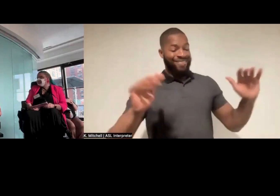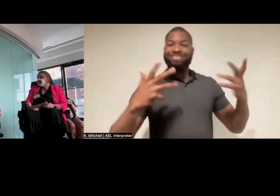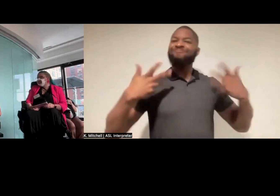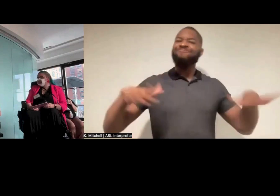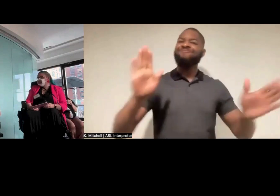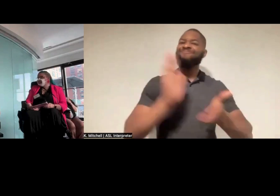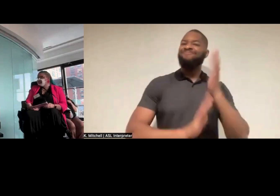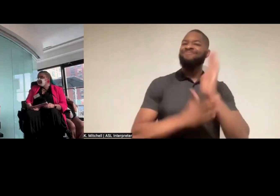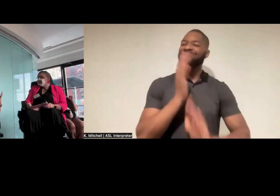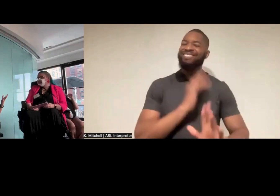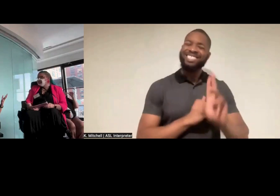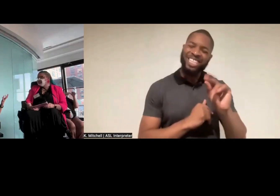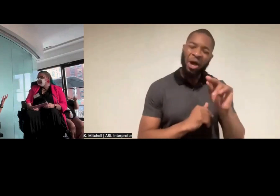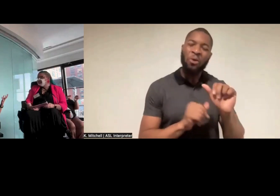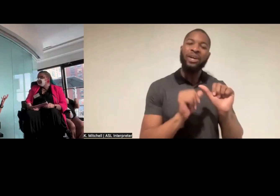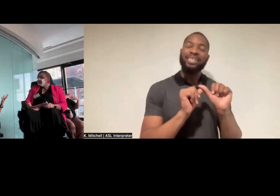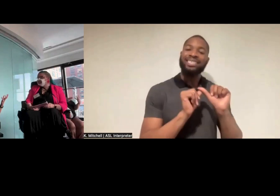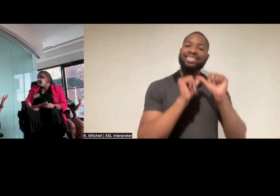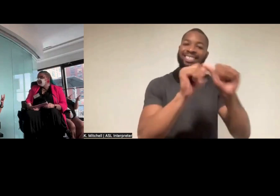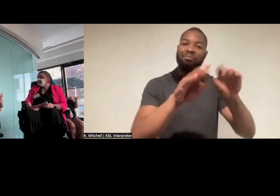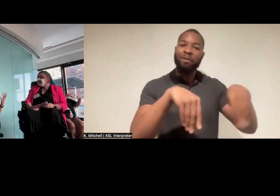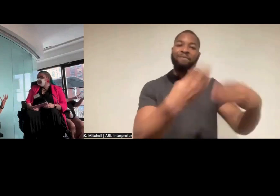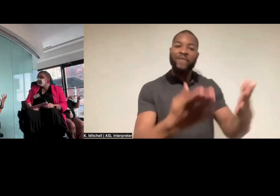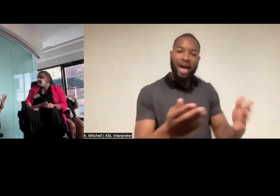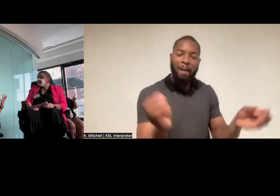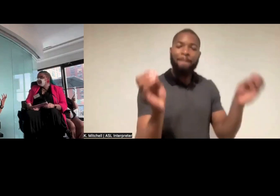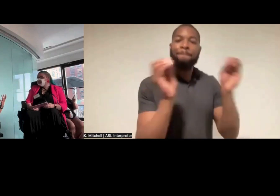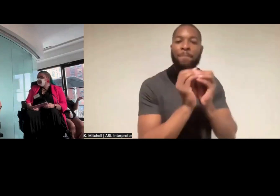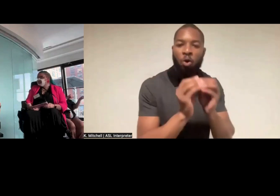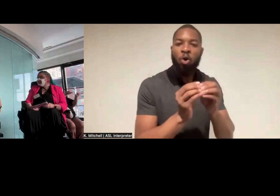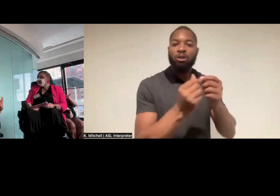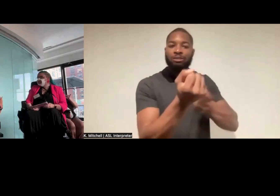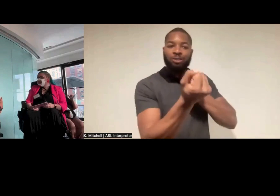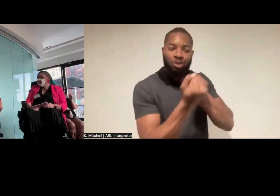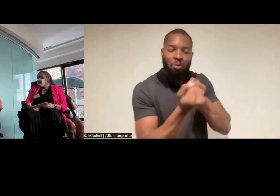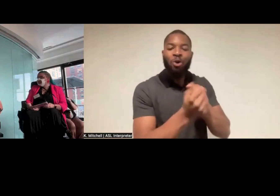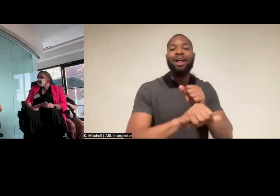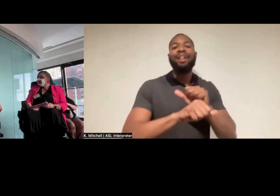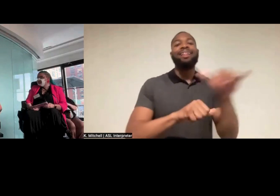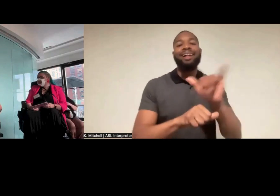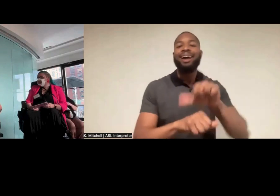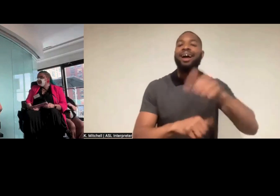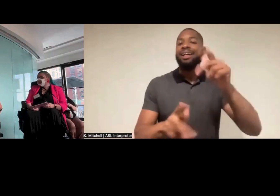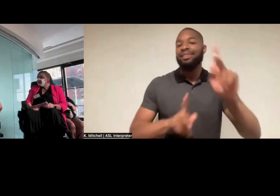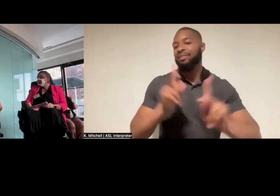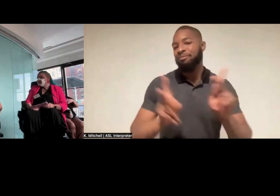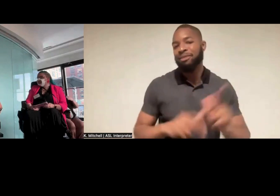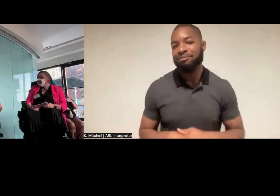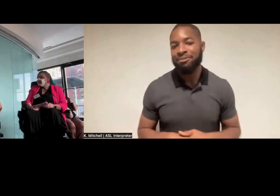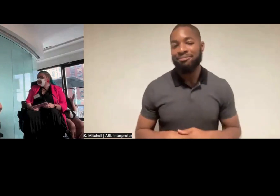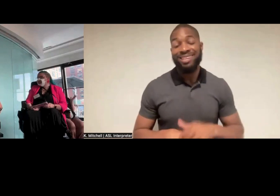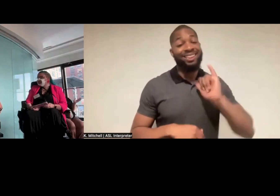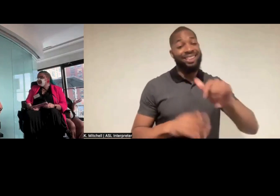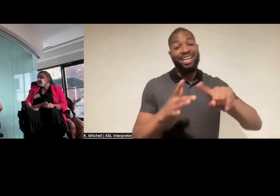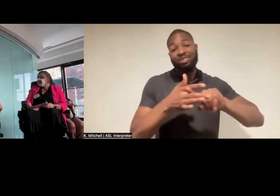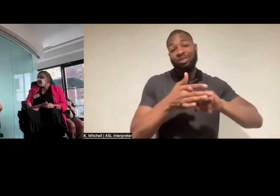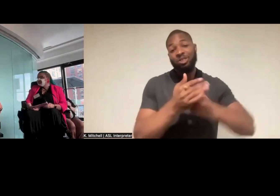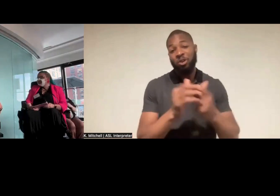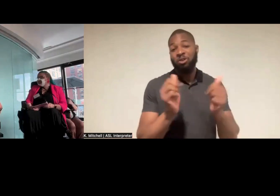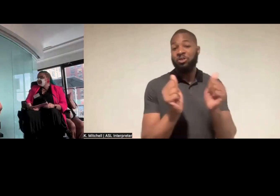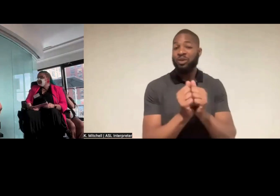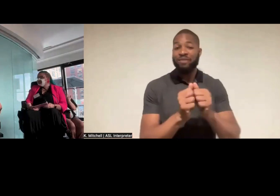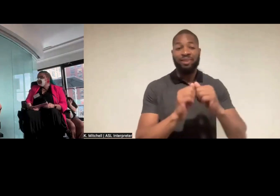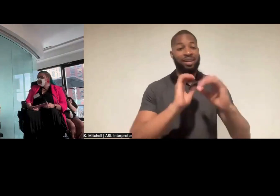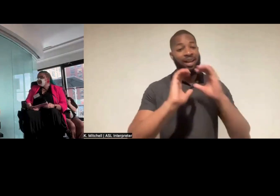we have to continue to give them the same opportunity as everyone else. And that just truly comes with conversation and advocates and persons